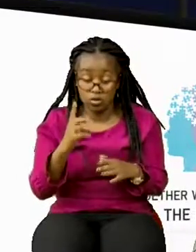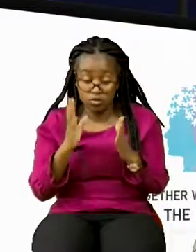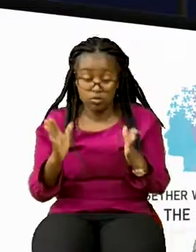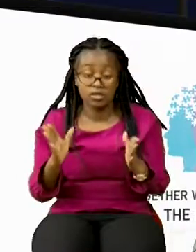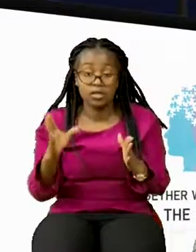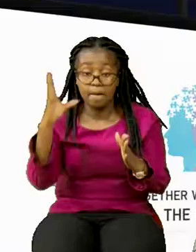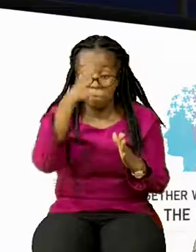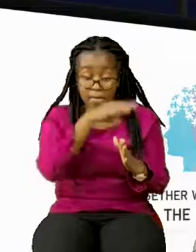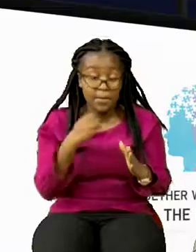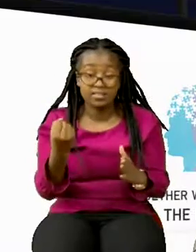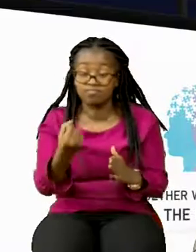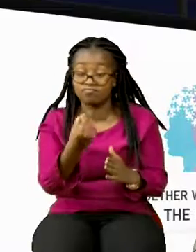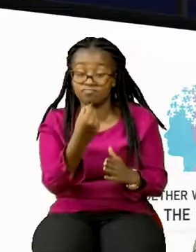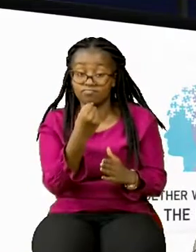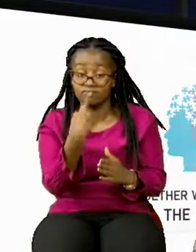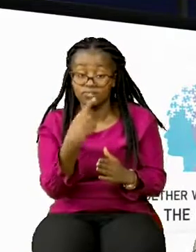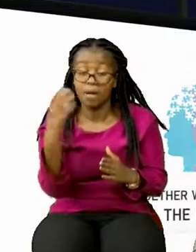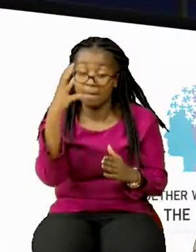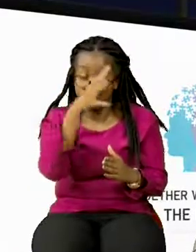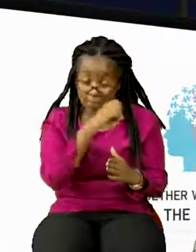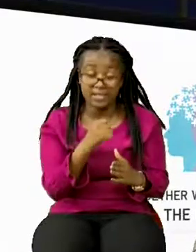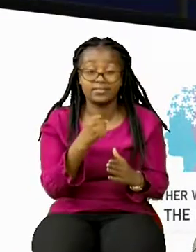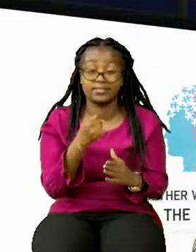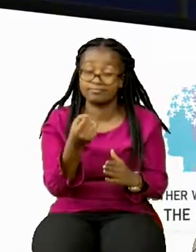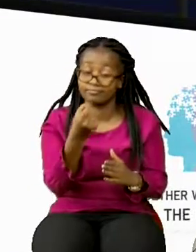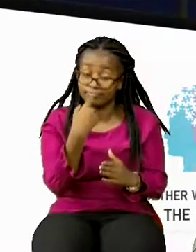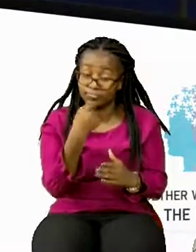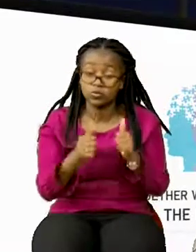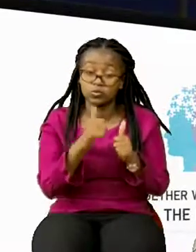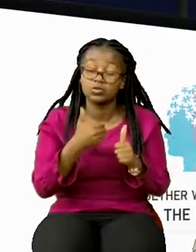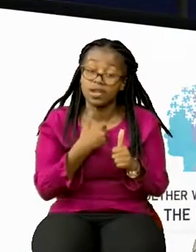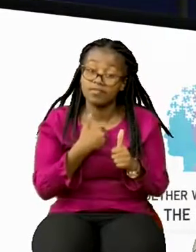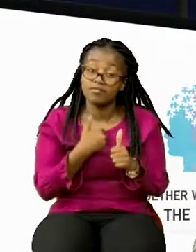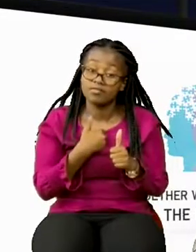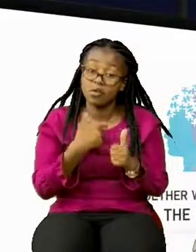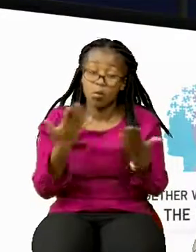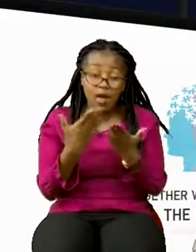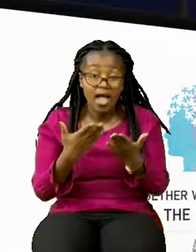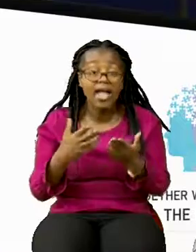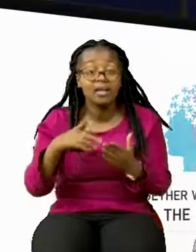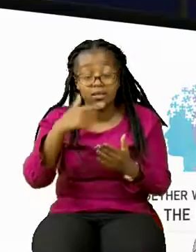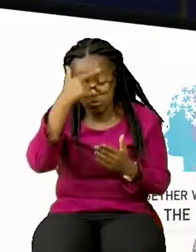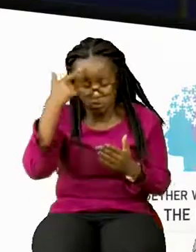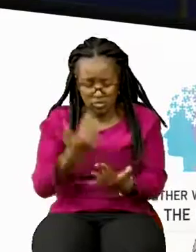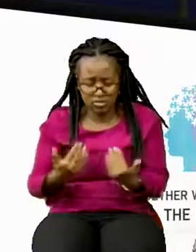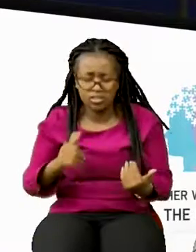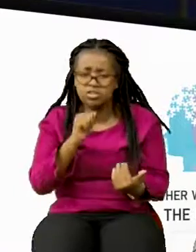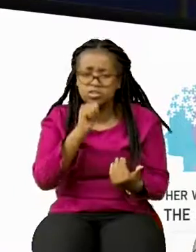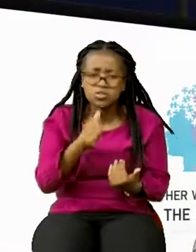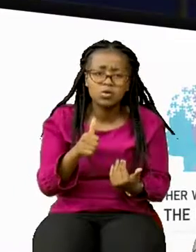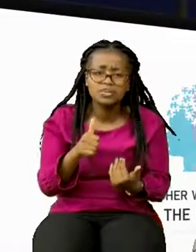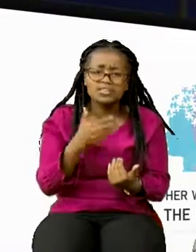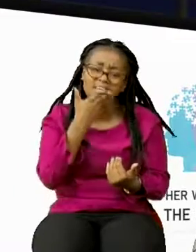greatest misdiagnoses, and note I said misdiagnosis that we have, where because of the child not being